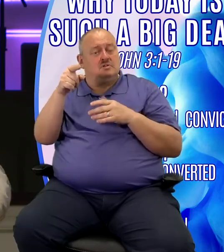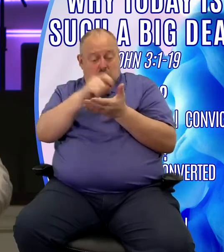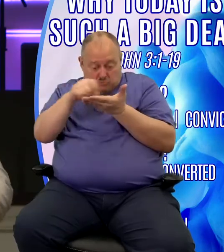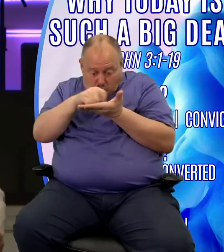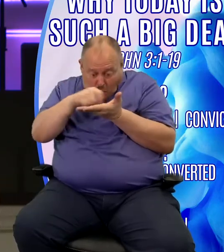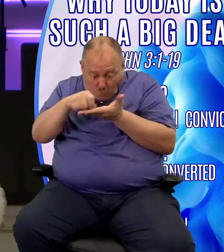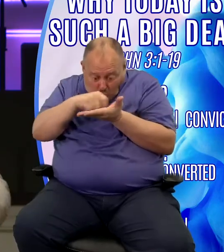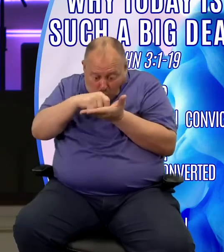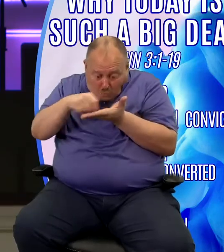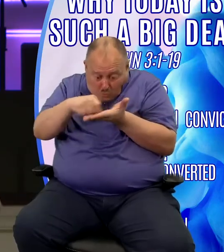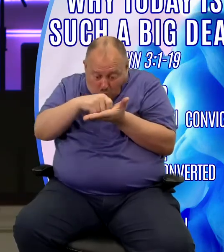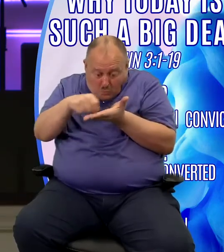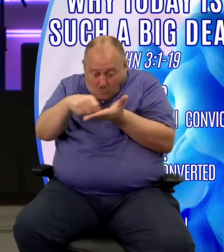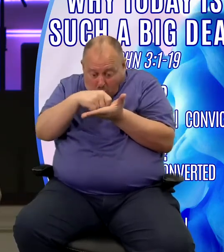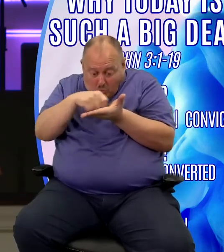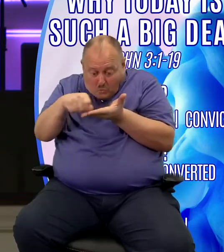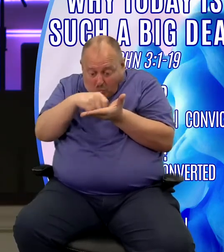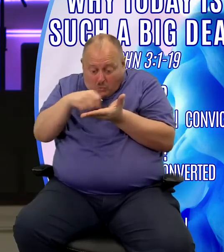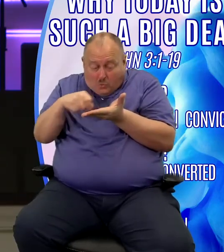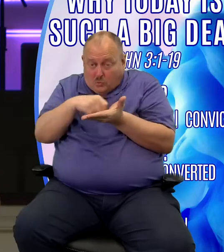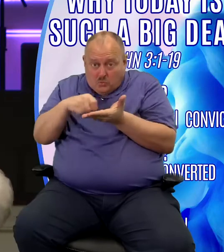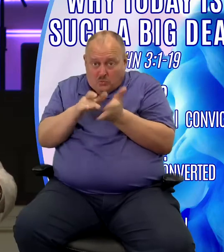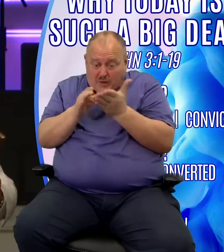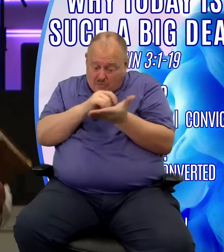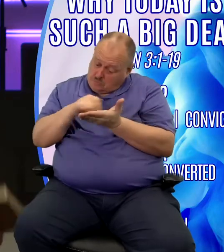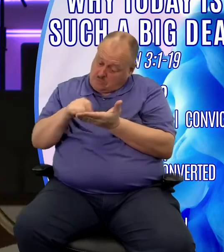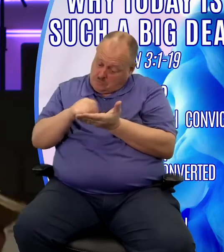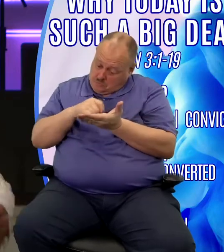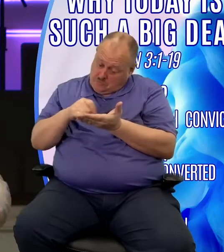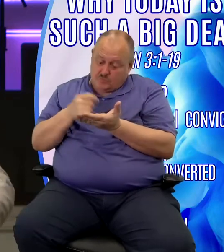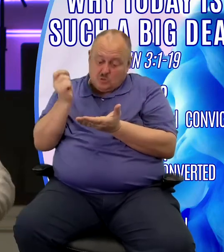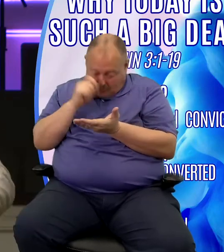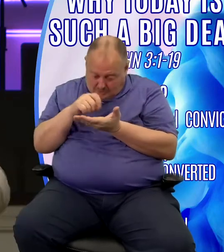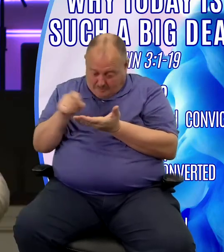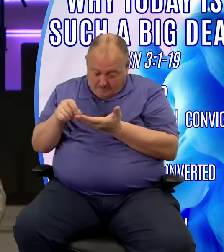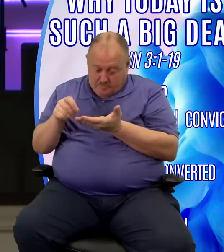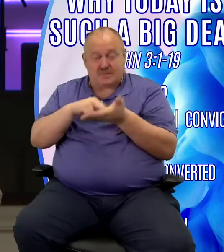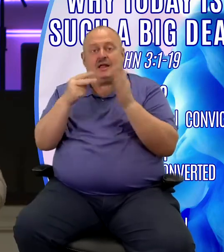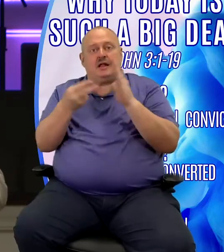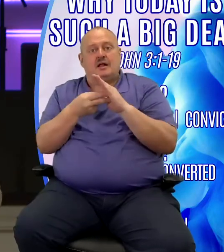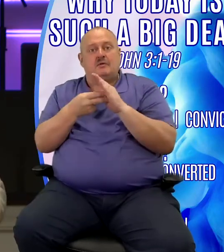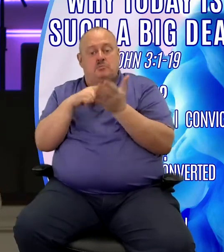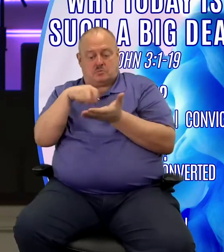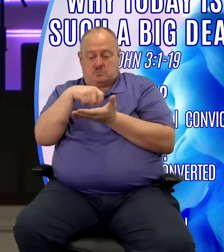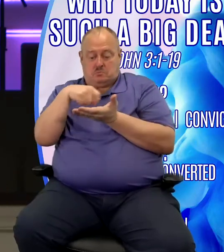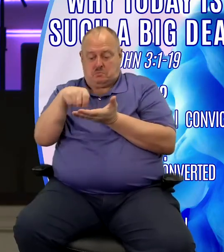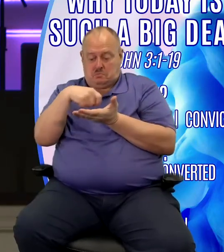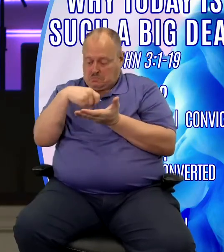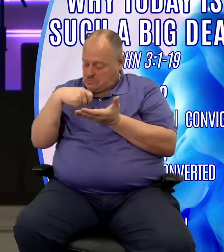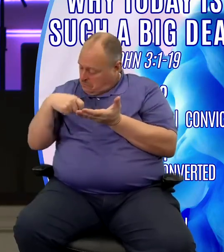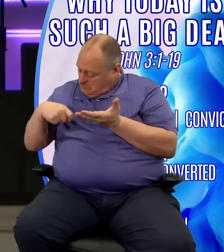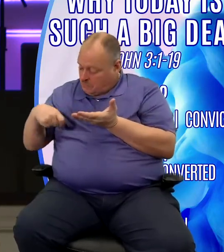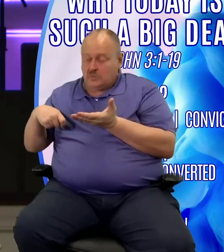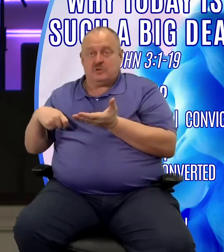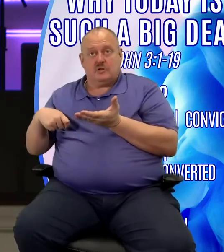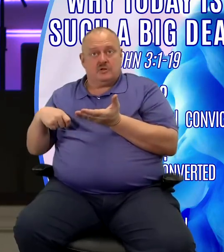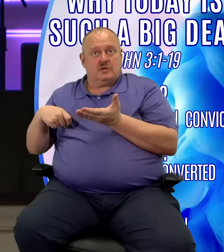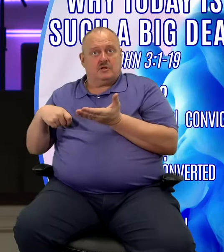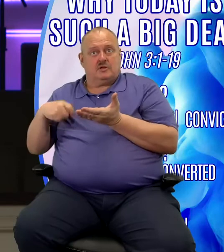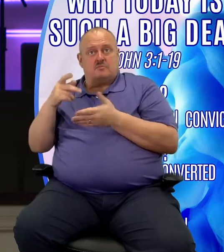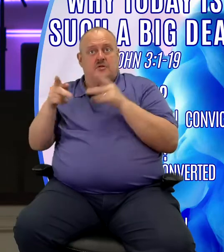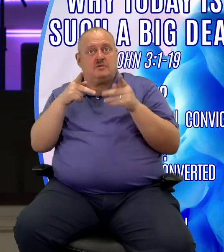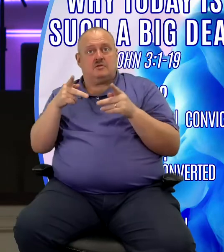I mean, you've got a journal out and your Bible out and you're writing, you're taking notes. And when your head is down, that means you're scribbling and getting everything down. But those of